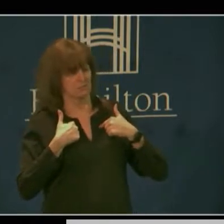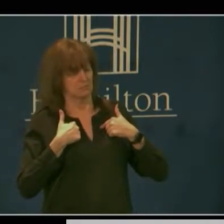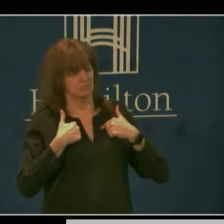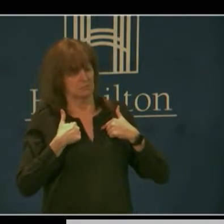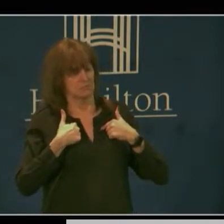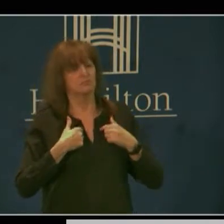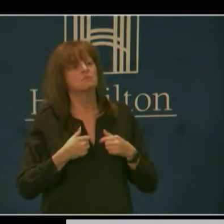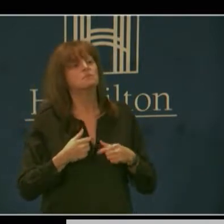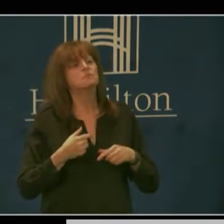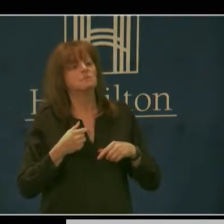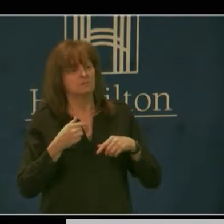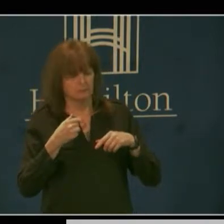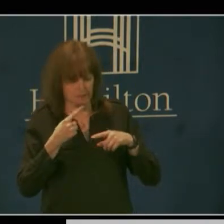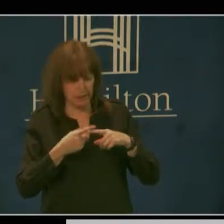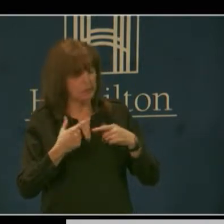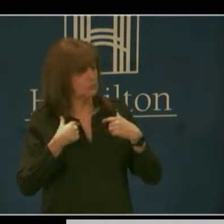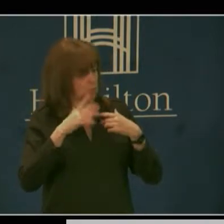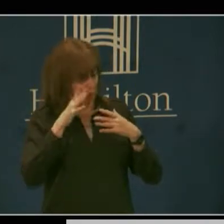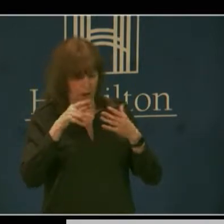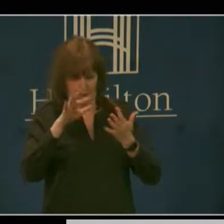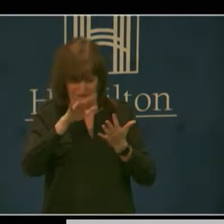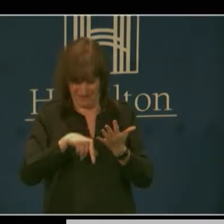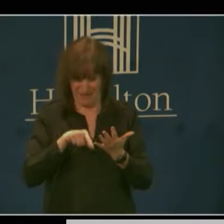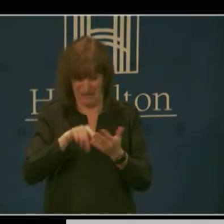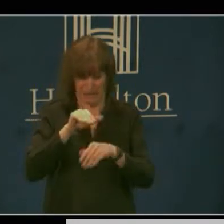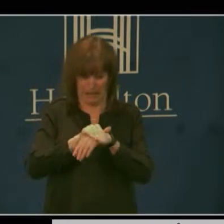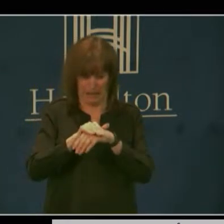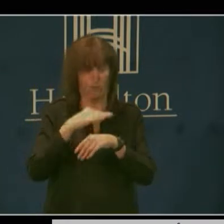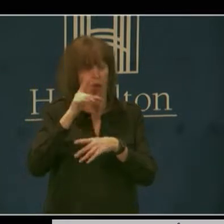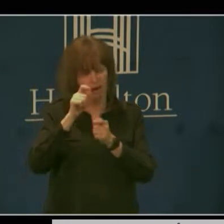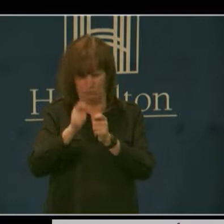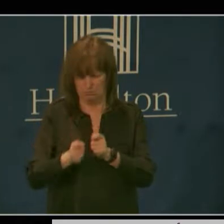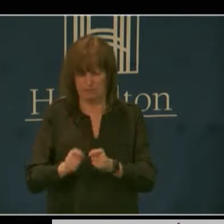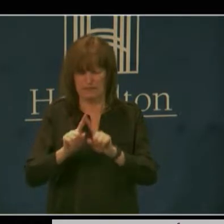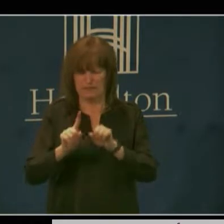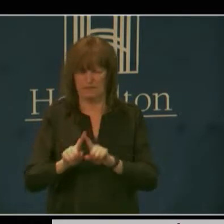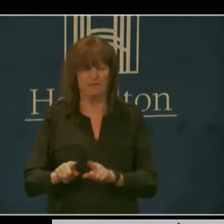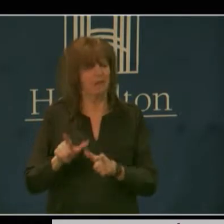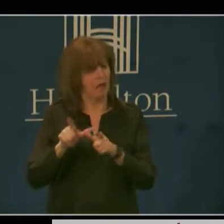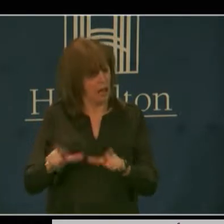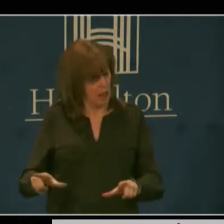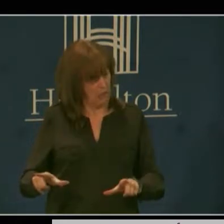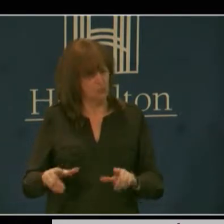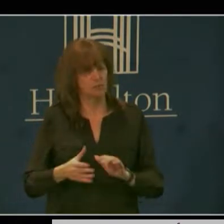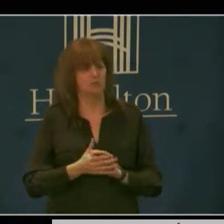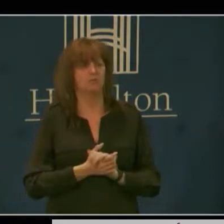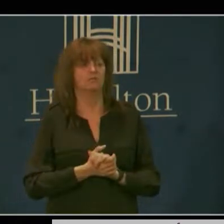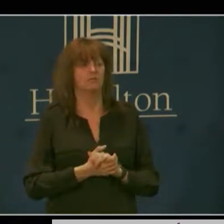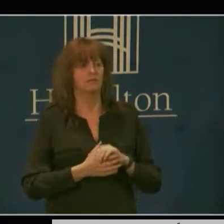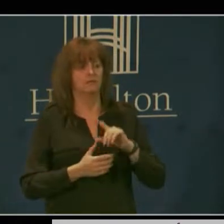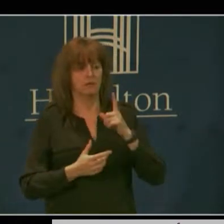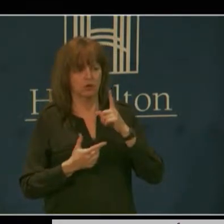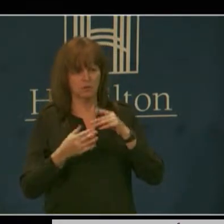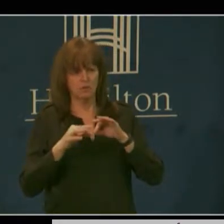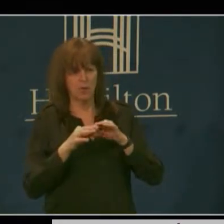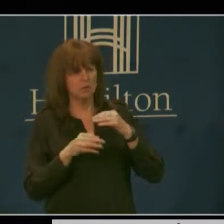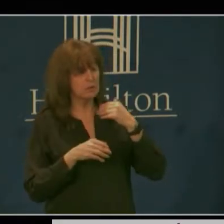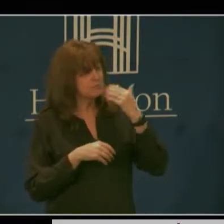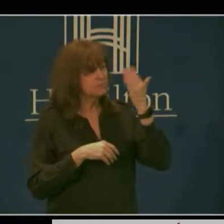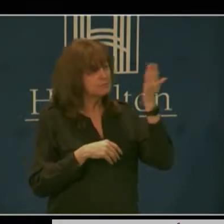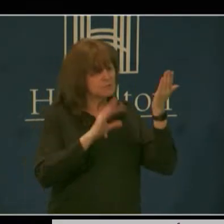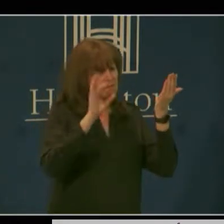first at what's available provincially and federally, and of course, connect with our Ontario Works Office for some of that emergency funding if it's